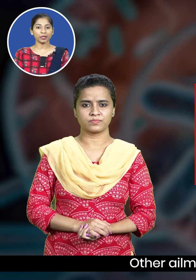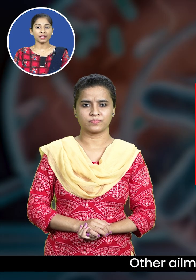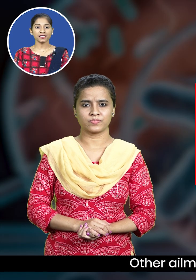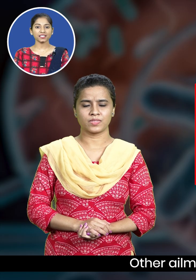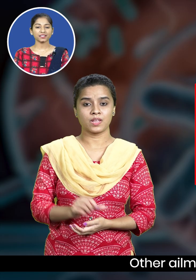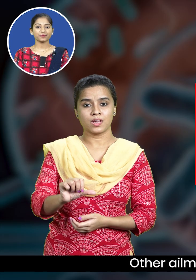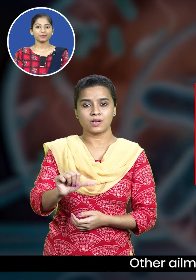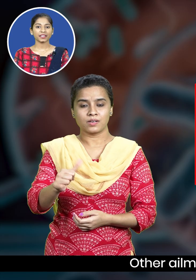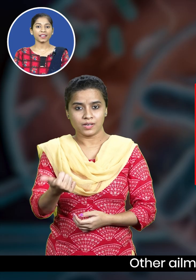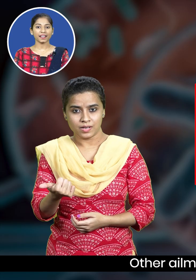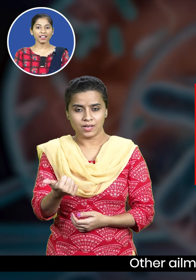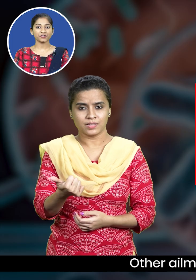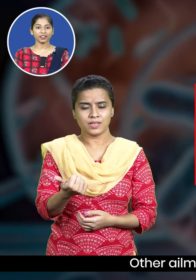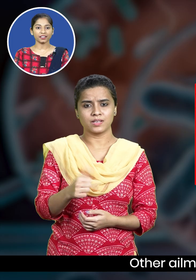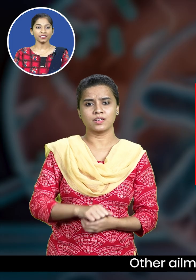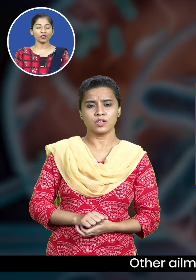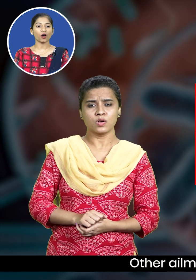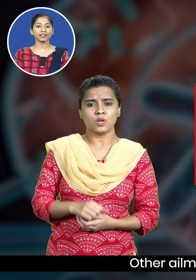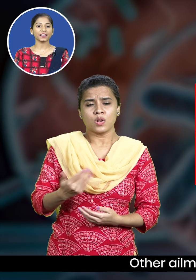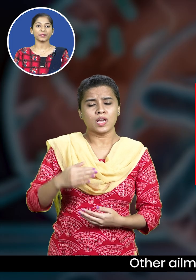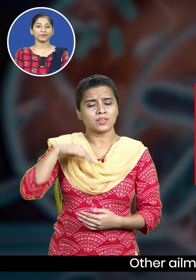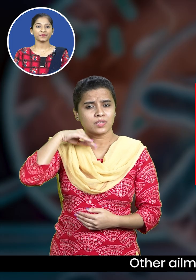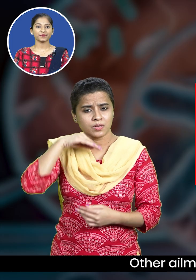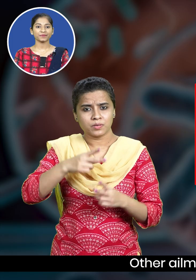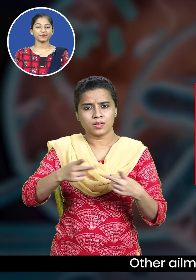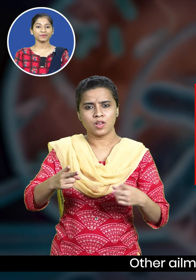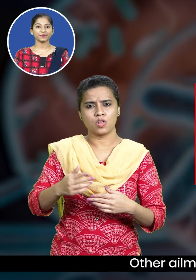Other ailments can last for a long time,